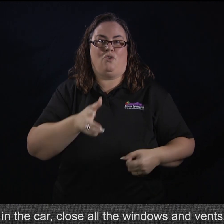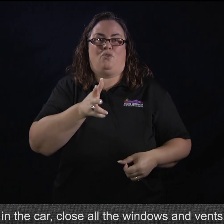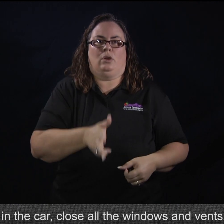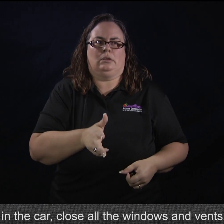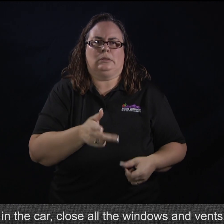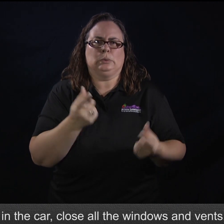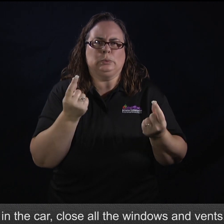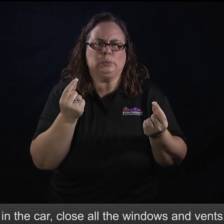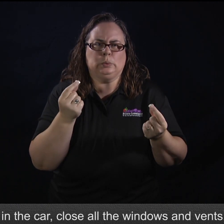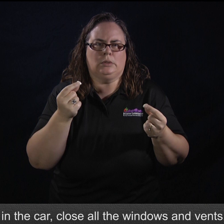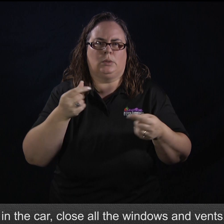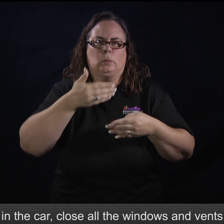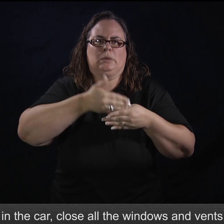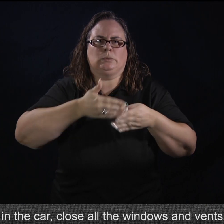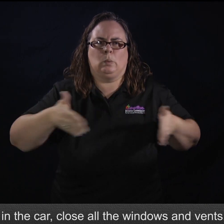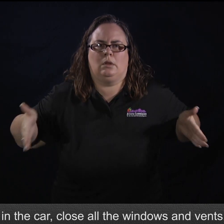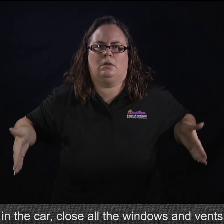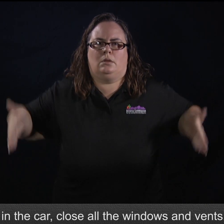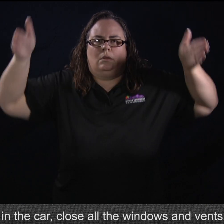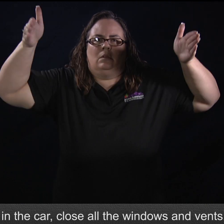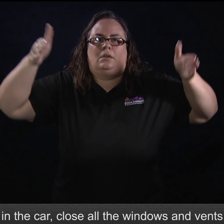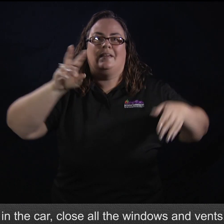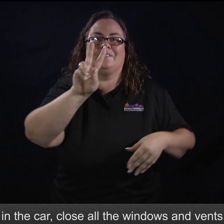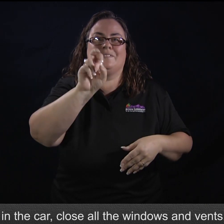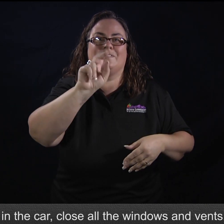If in the car, close all the windows and vents.